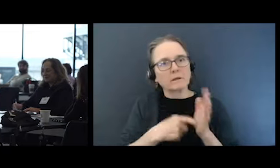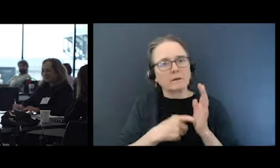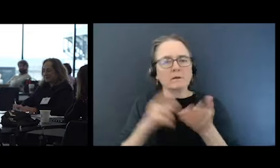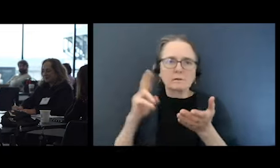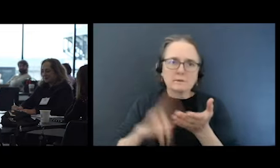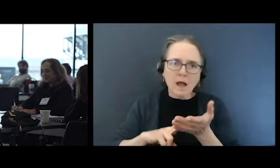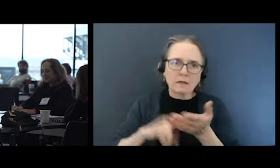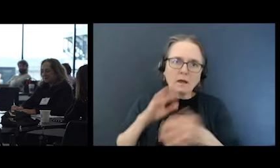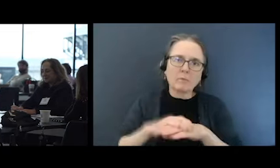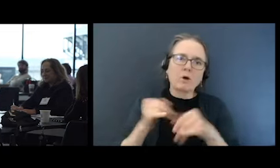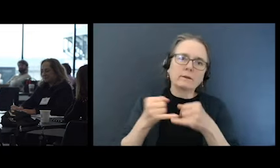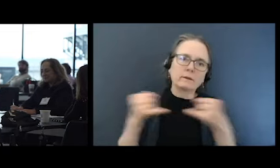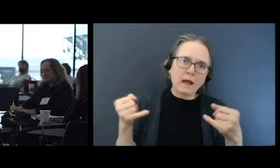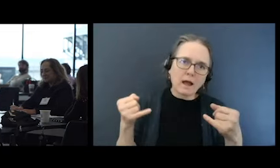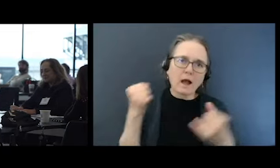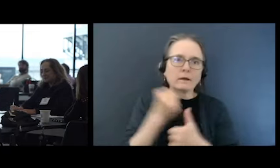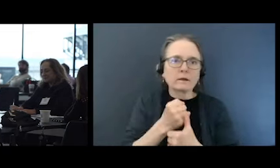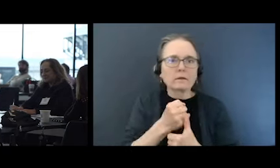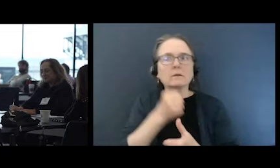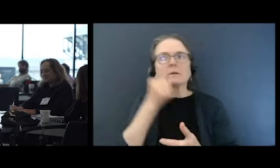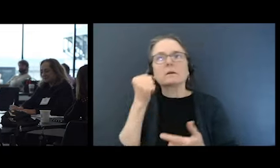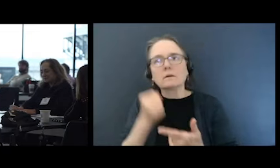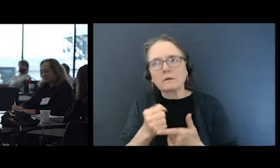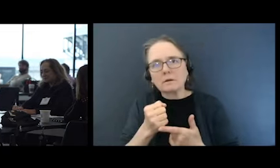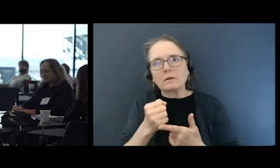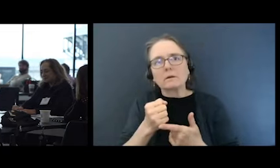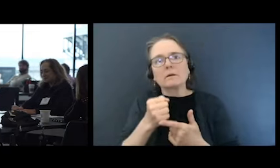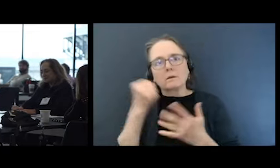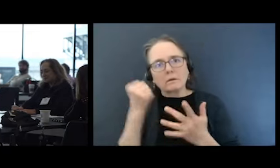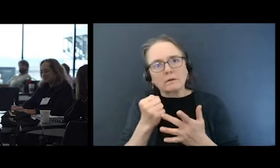Because the bus, it just comes, even, like the access bus